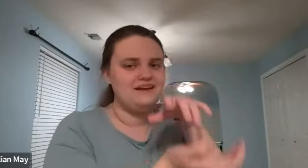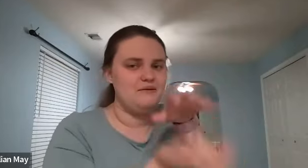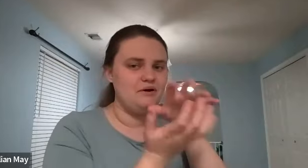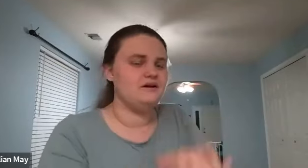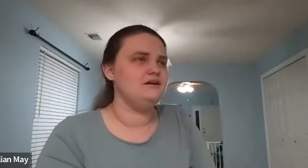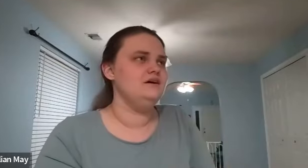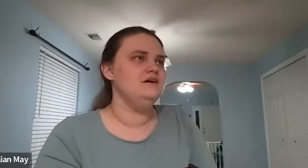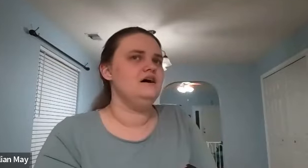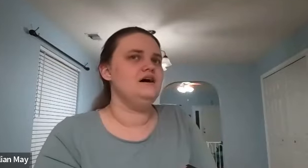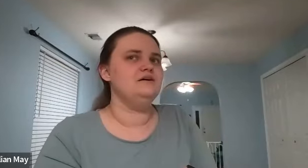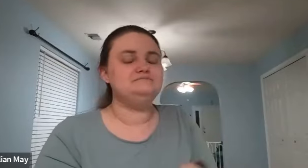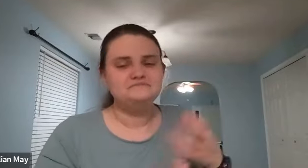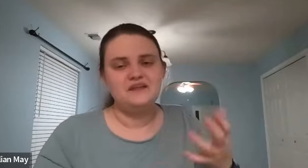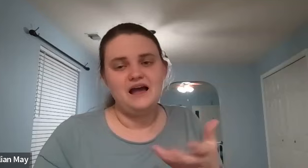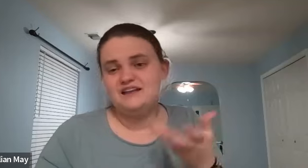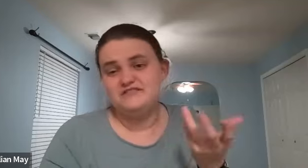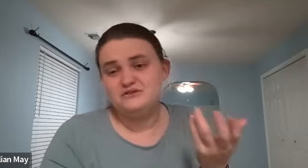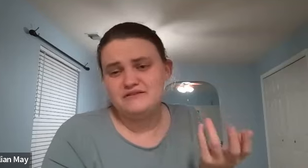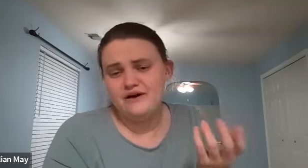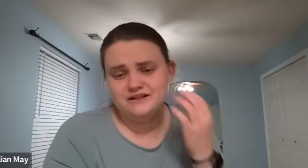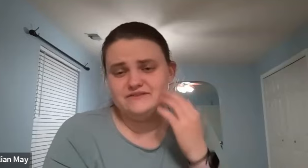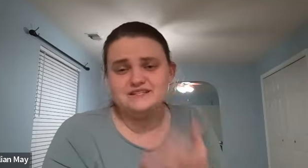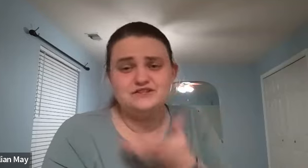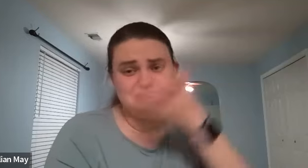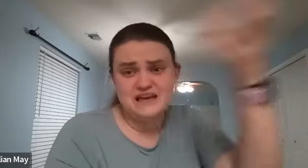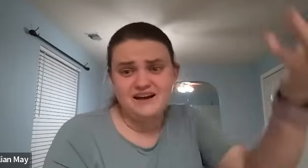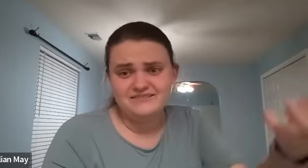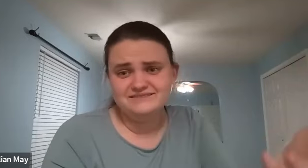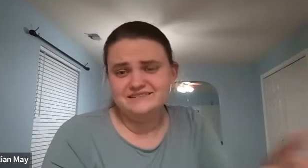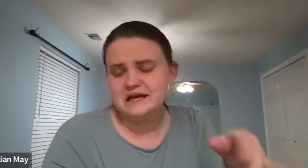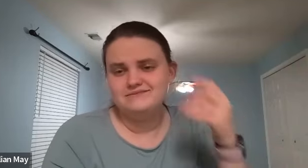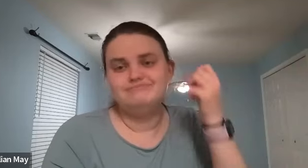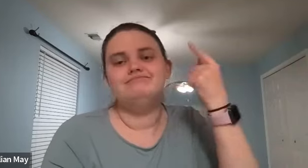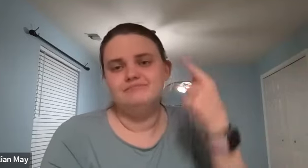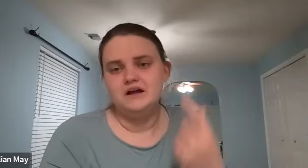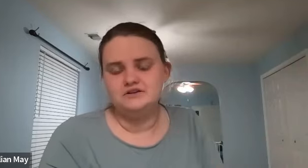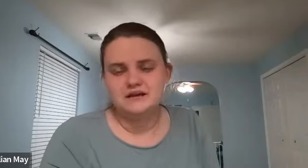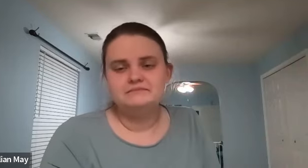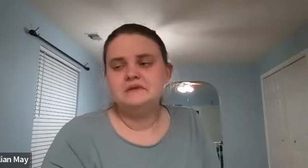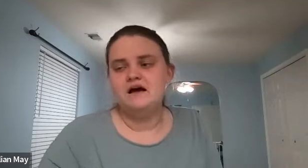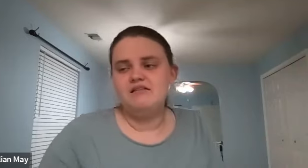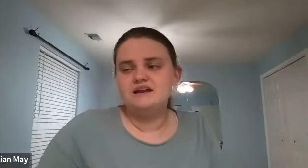Yeah, bark. And if all else fails, if you do yell, they understand. A lot of